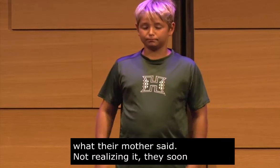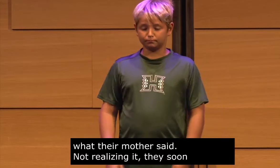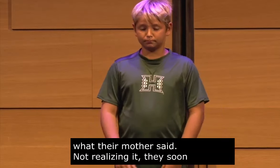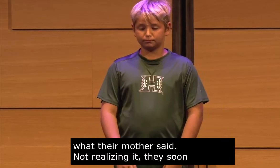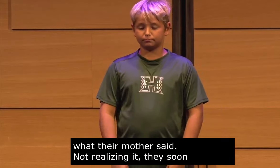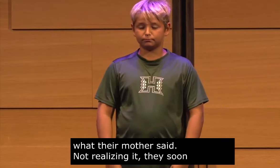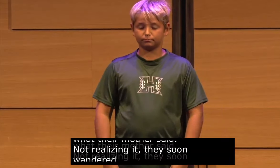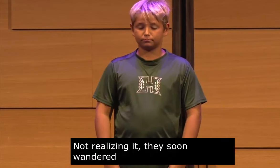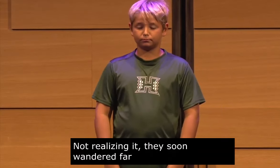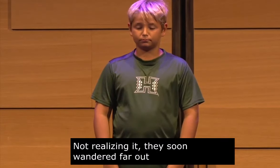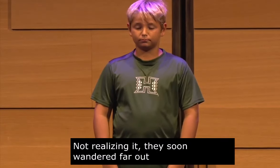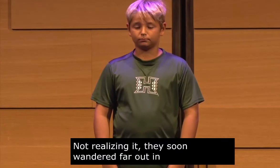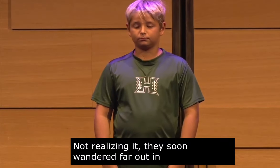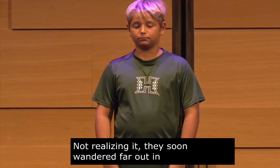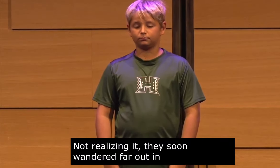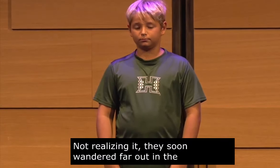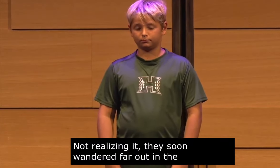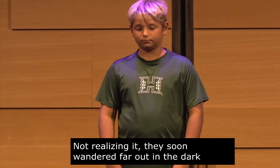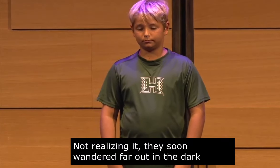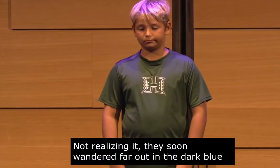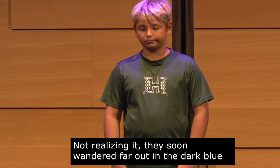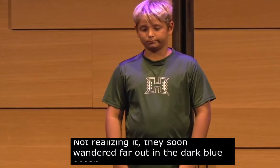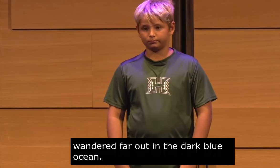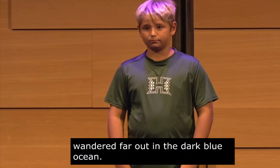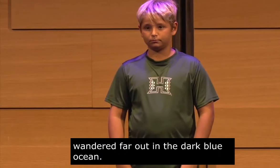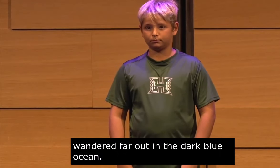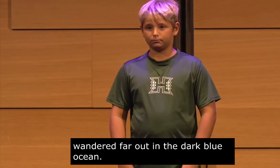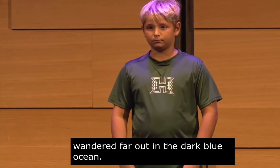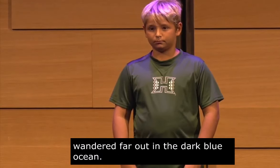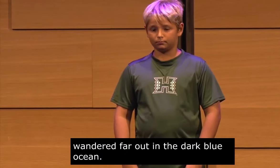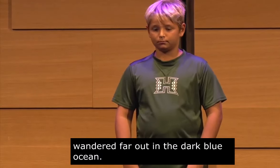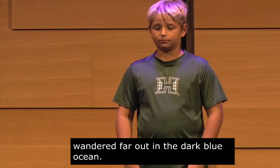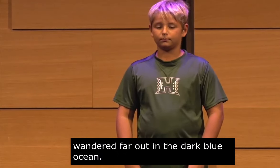they soon wandered far out in the dark blue ocean.